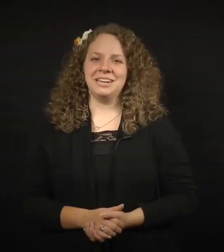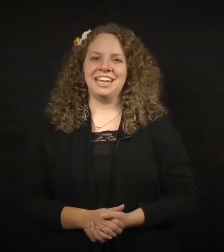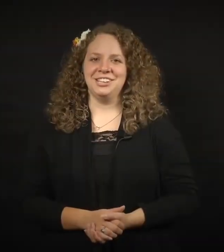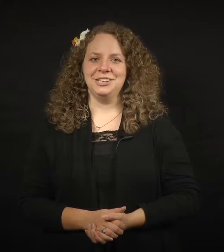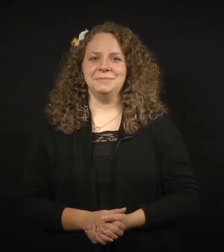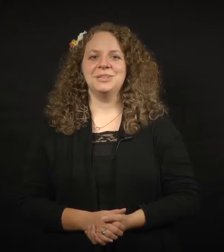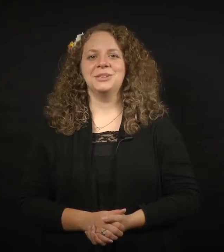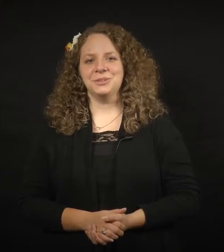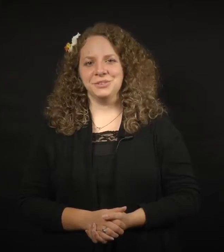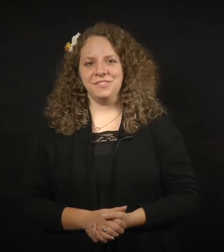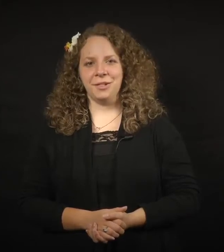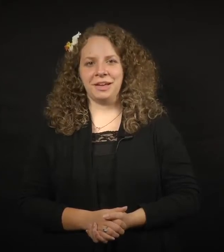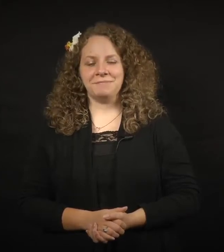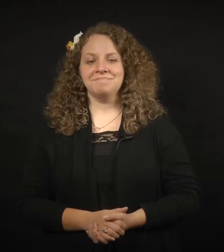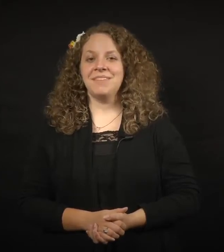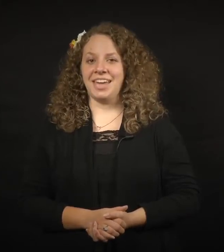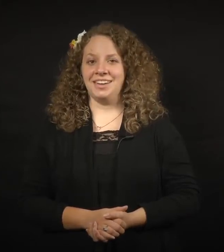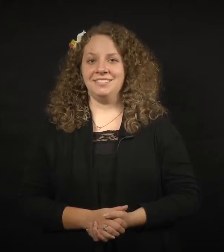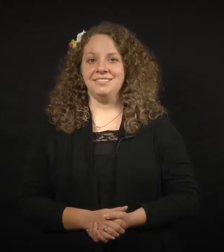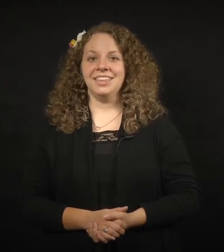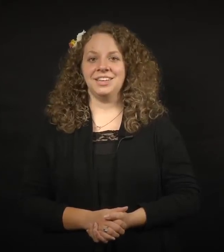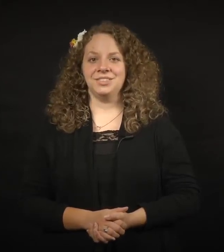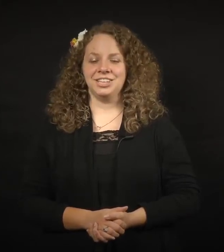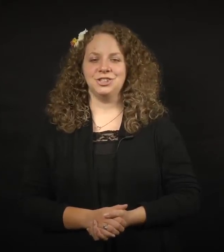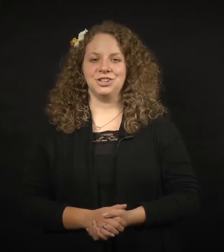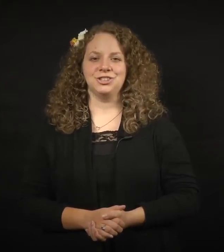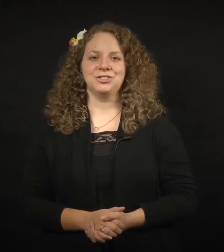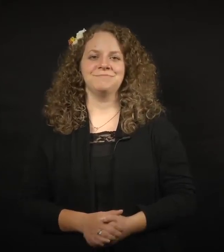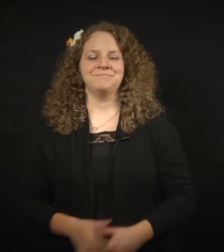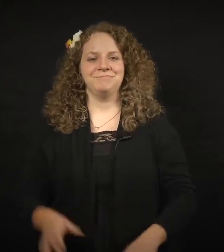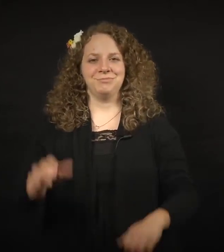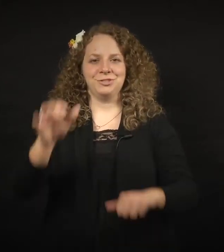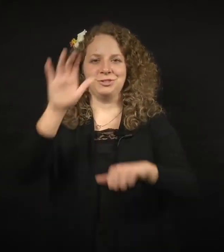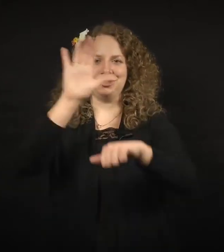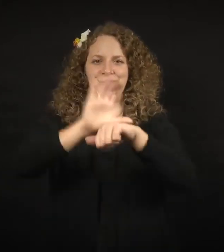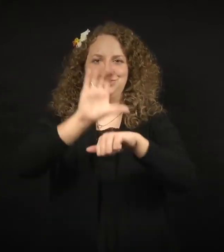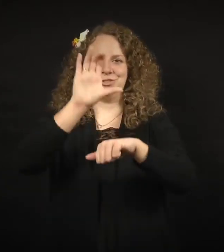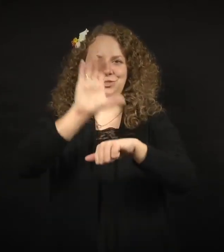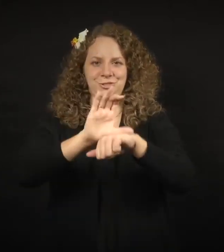dominant hand shapes include the following. A, like in the sign church.